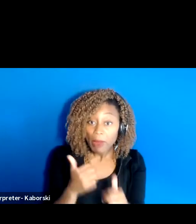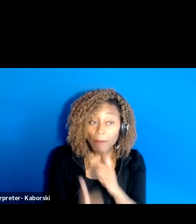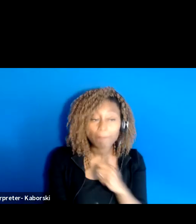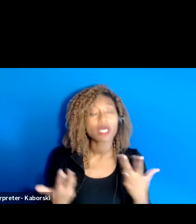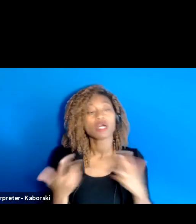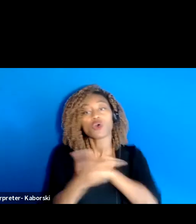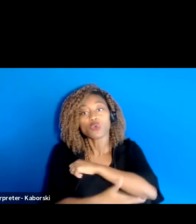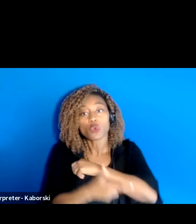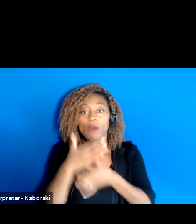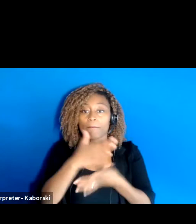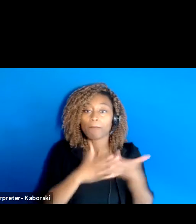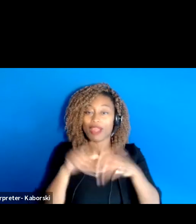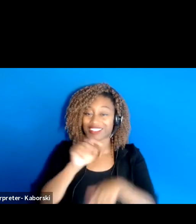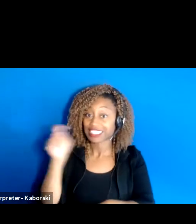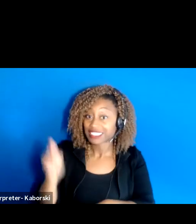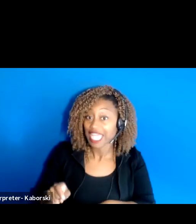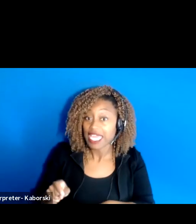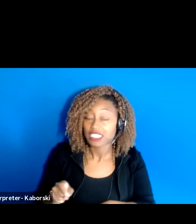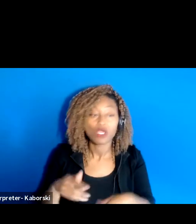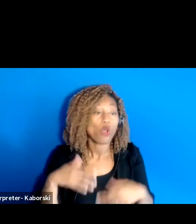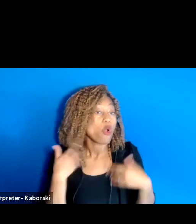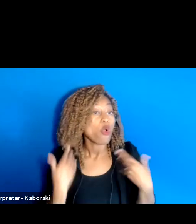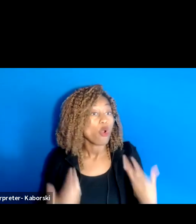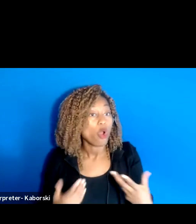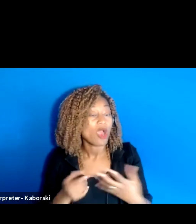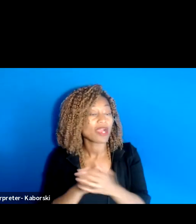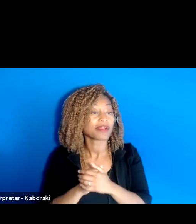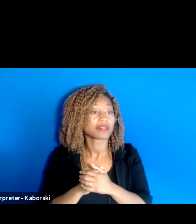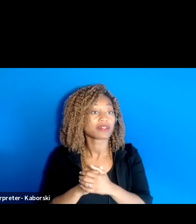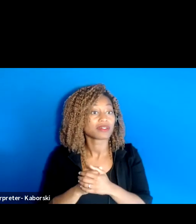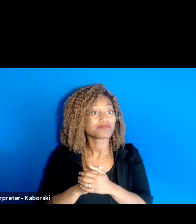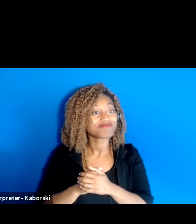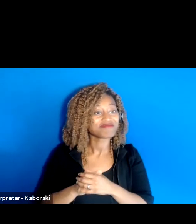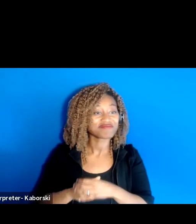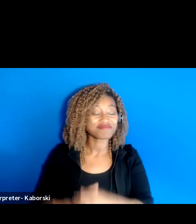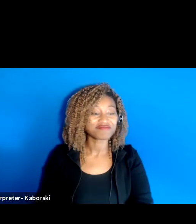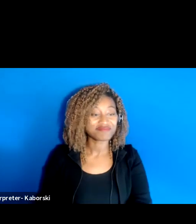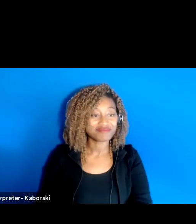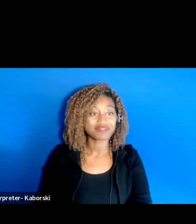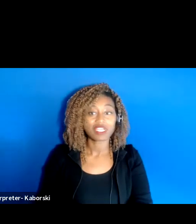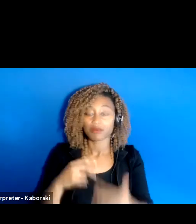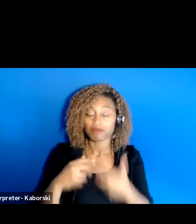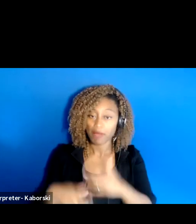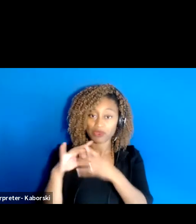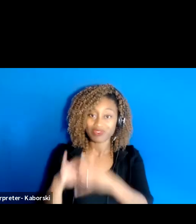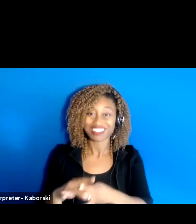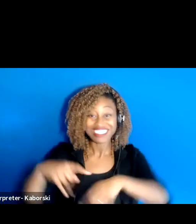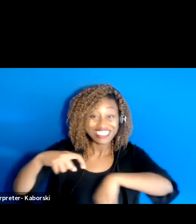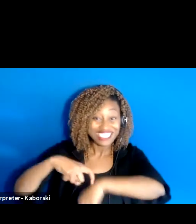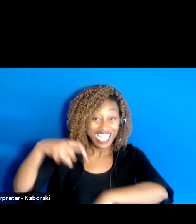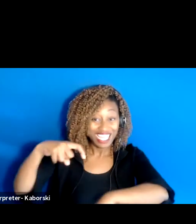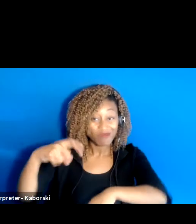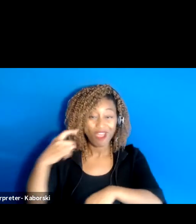parts of Texas, or there were issues with regards to timing